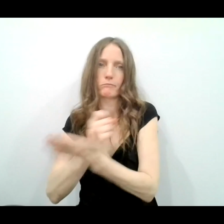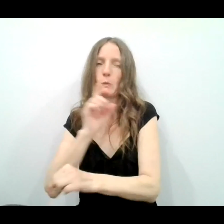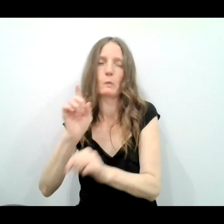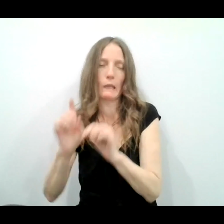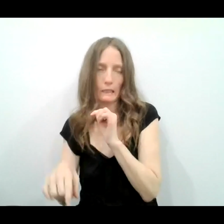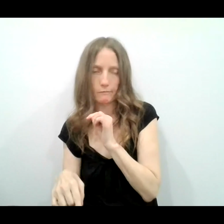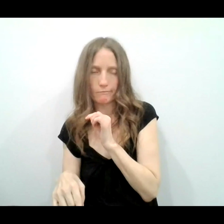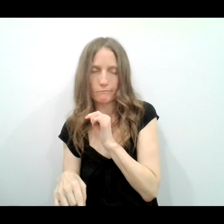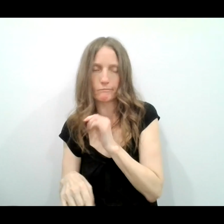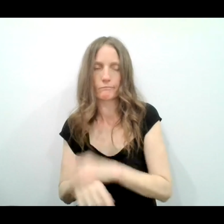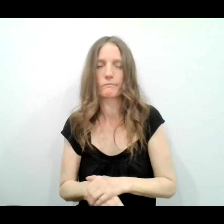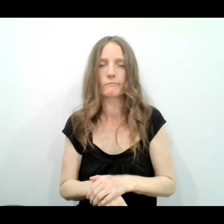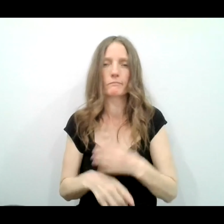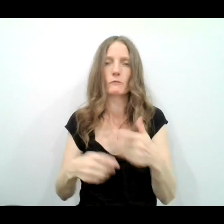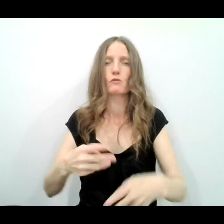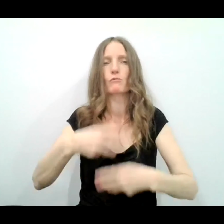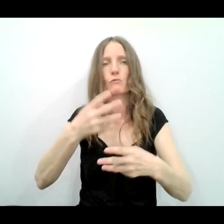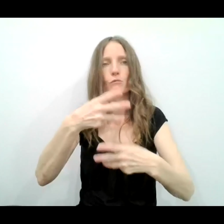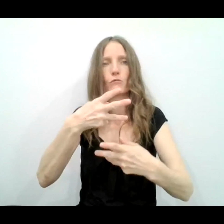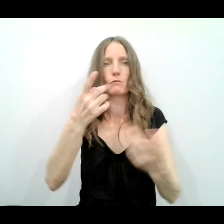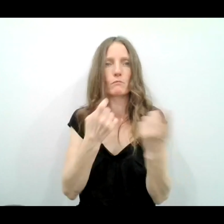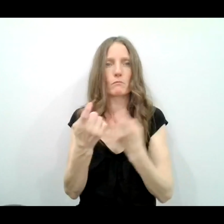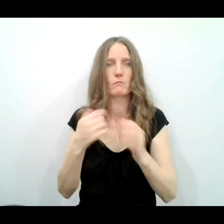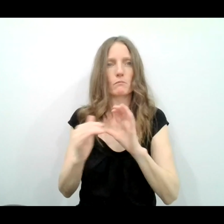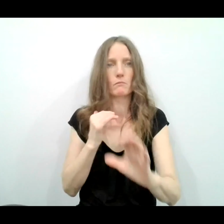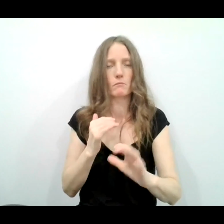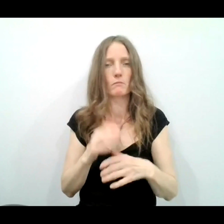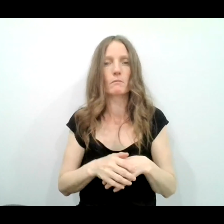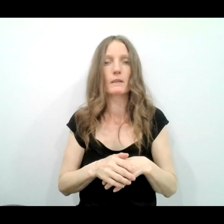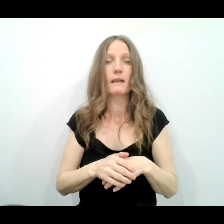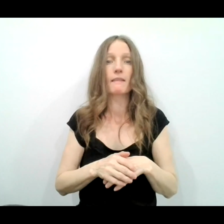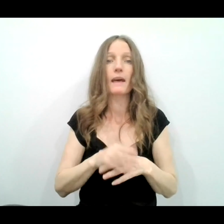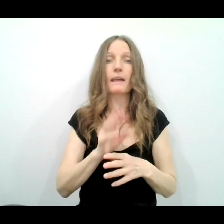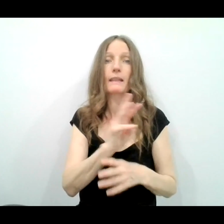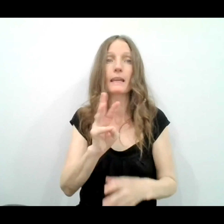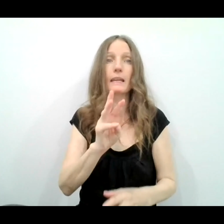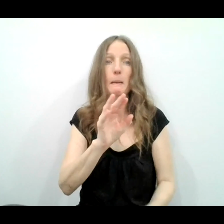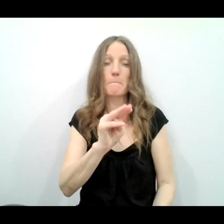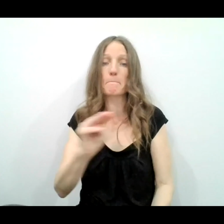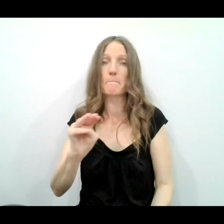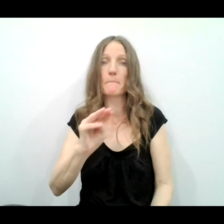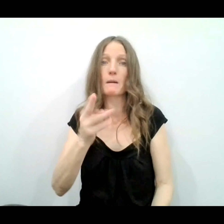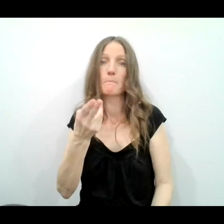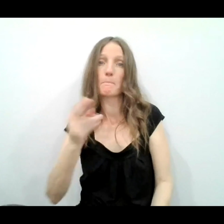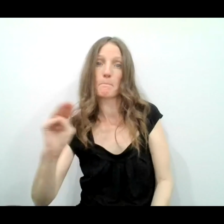Just continuing to scroll through here. I did put the link to in the chat.